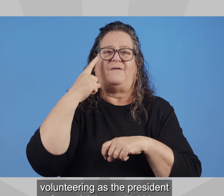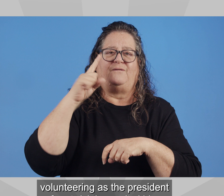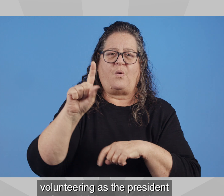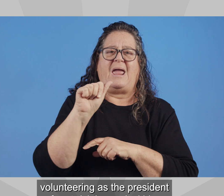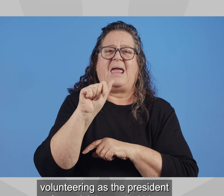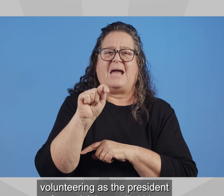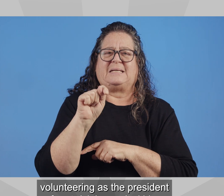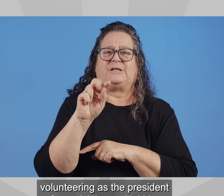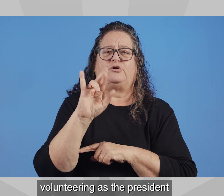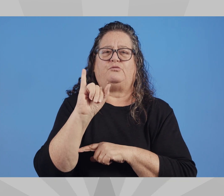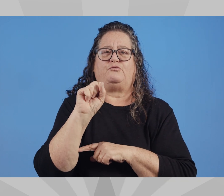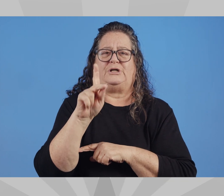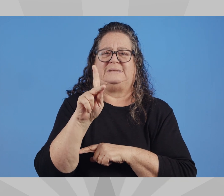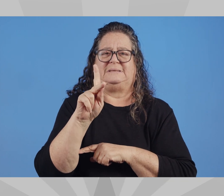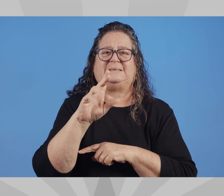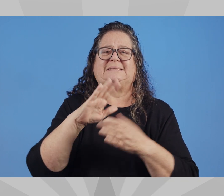at-risk inner-city kids.